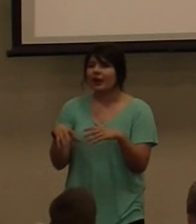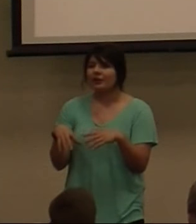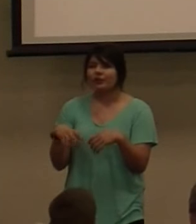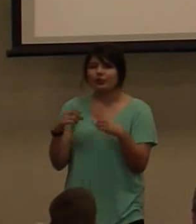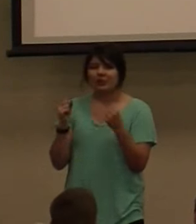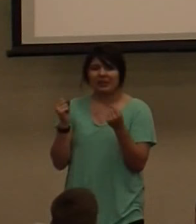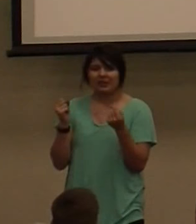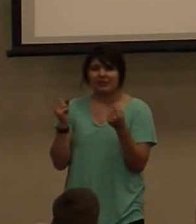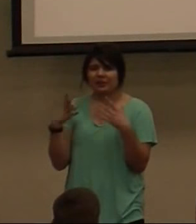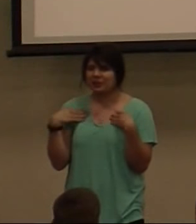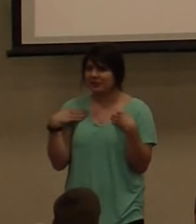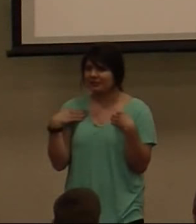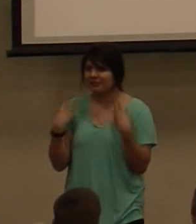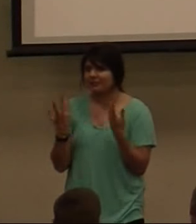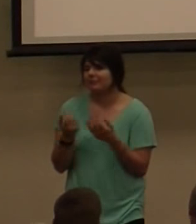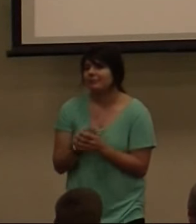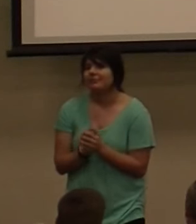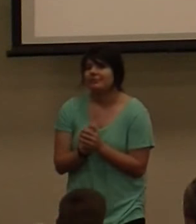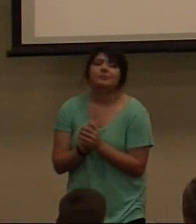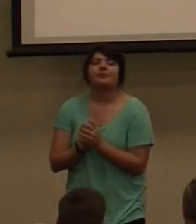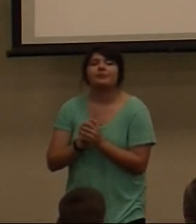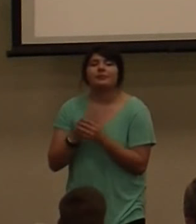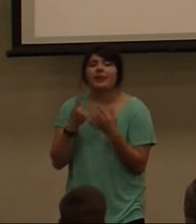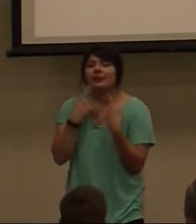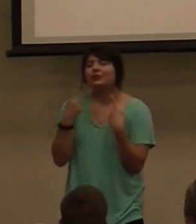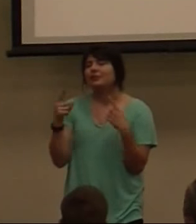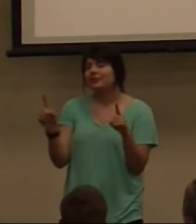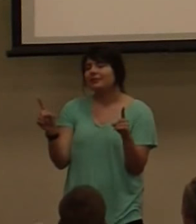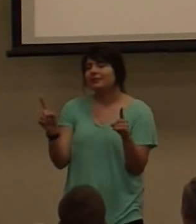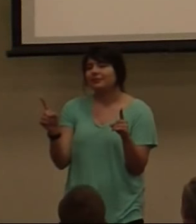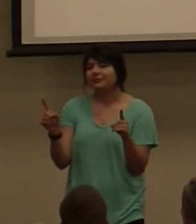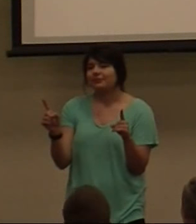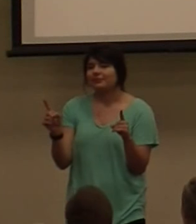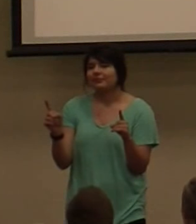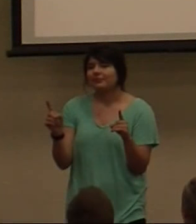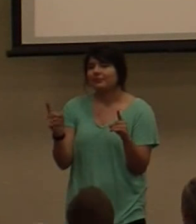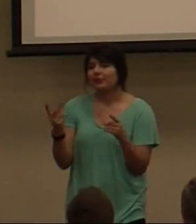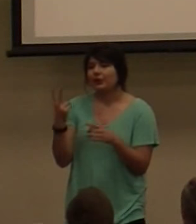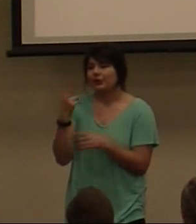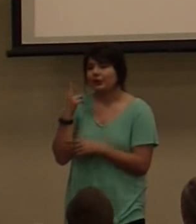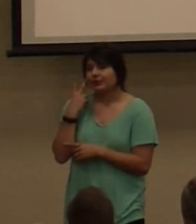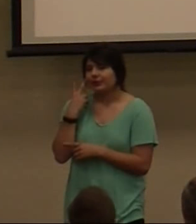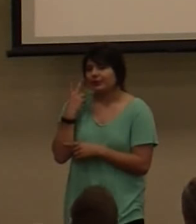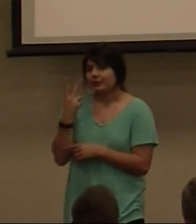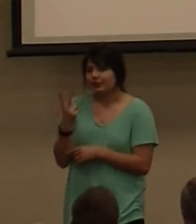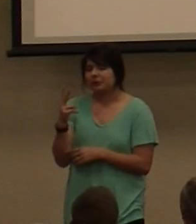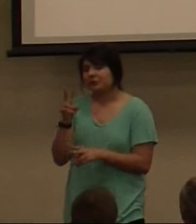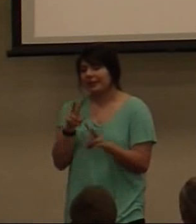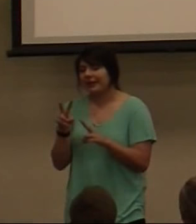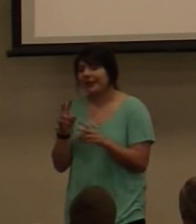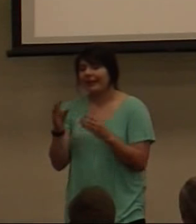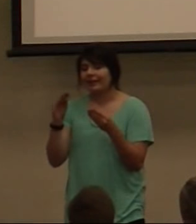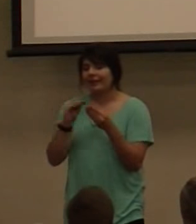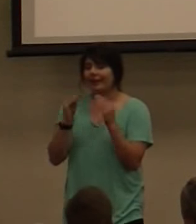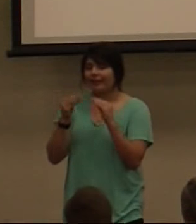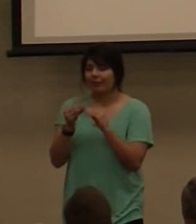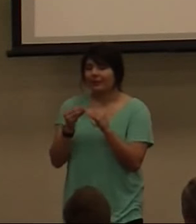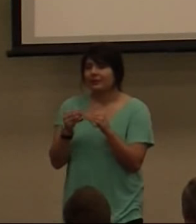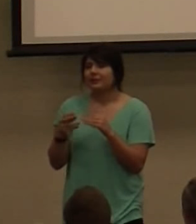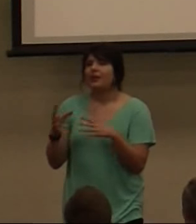Zambia and southern Congo? Again, for those who are into statistics. Many congregations, hundreds